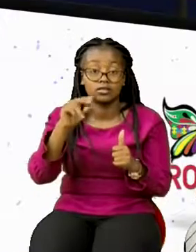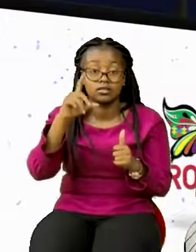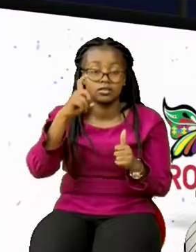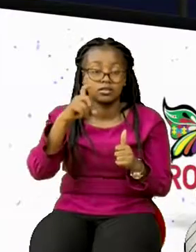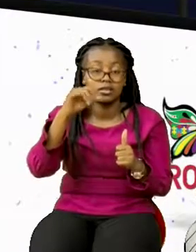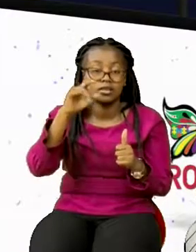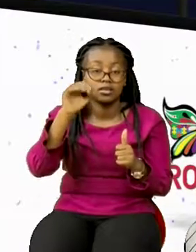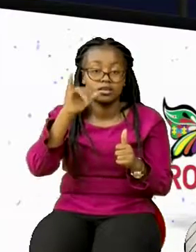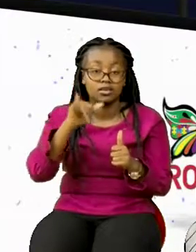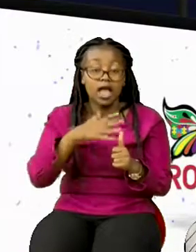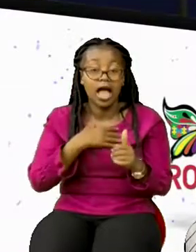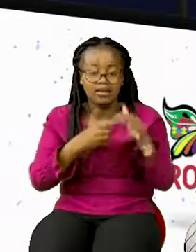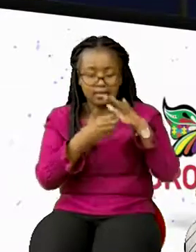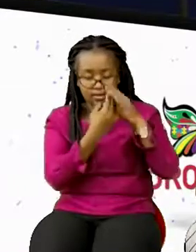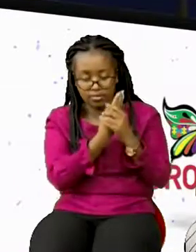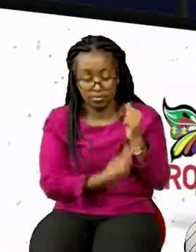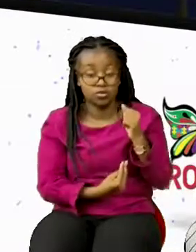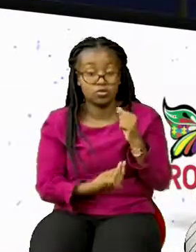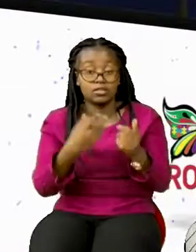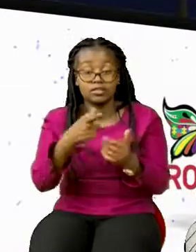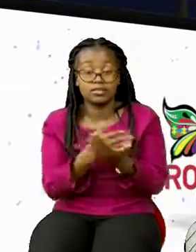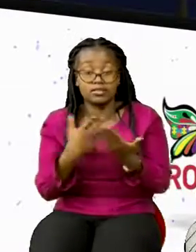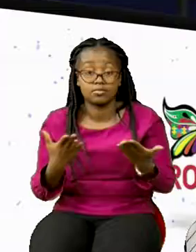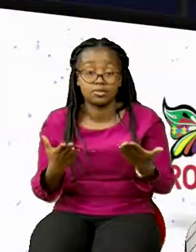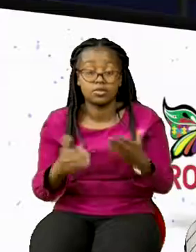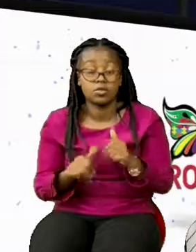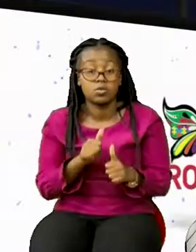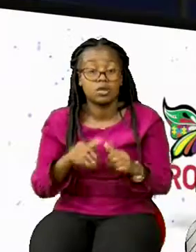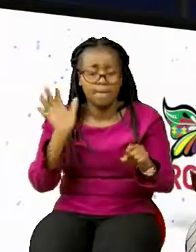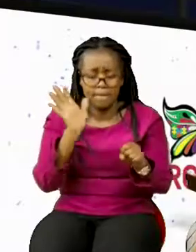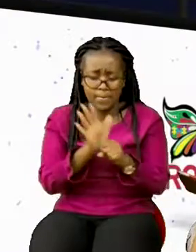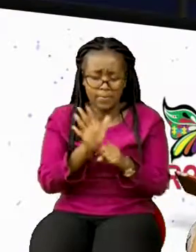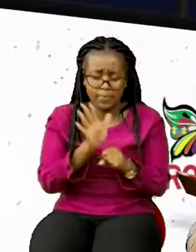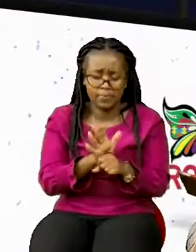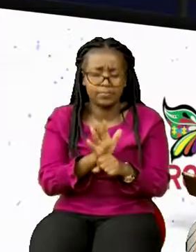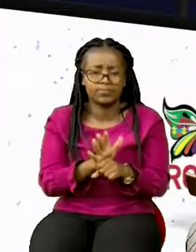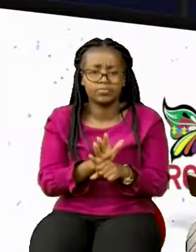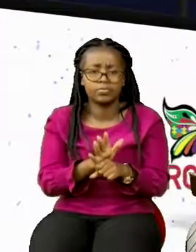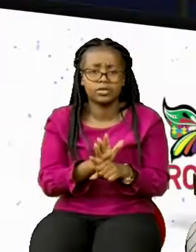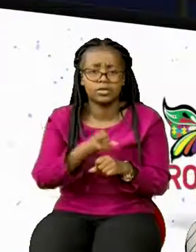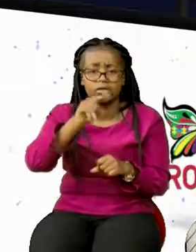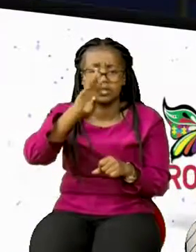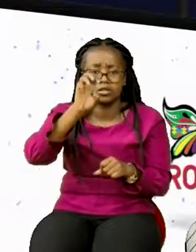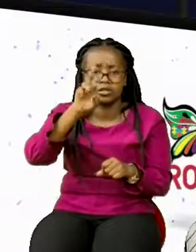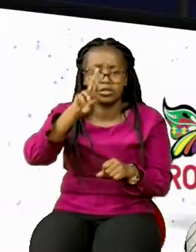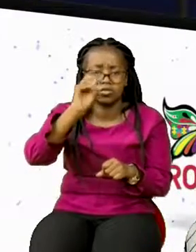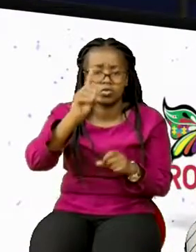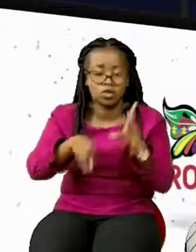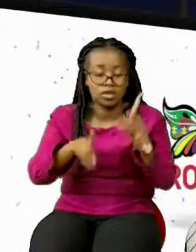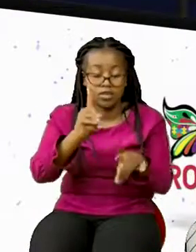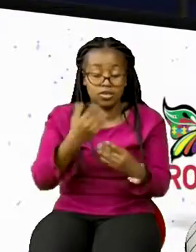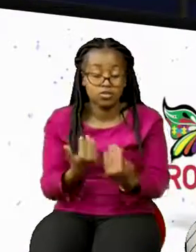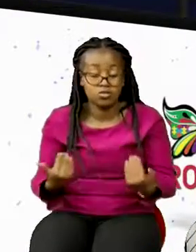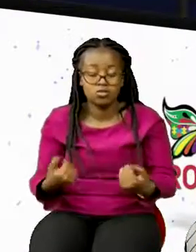depression. Yes, this is something that a lot of neurodiverse children